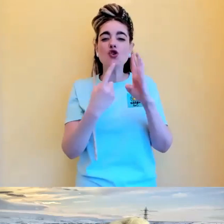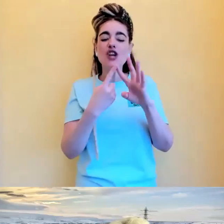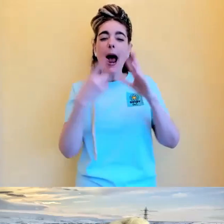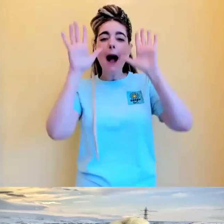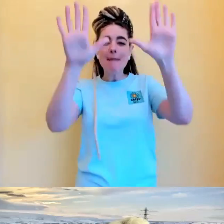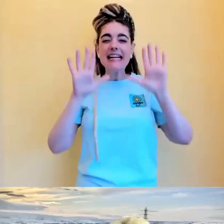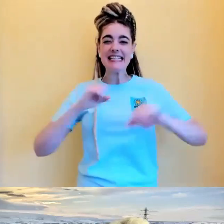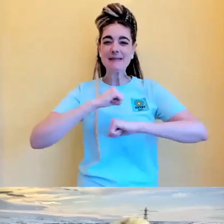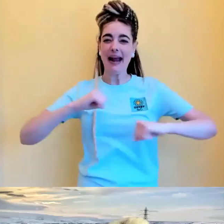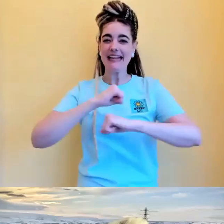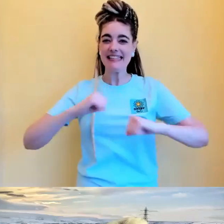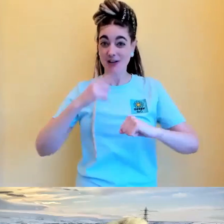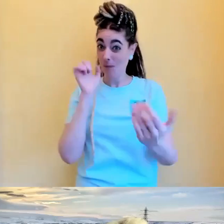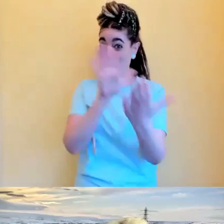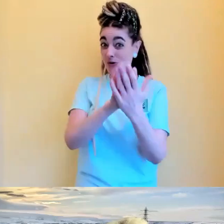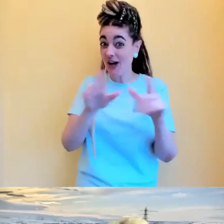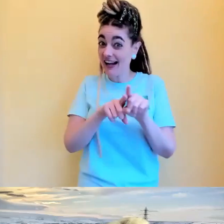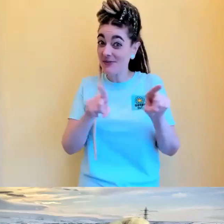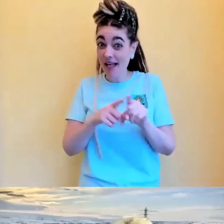Yeah, that sounds perfectly.